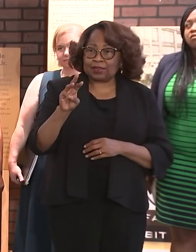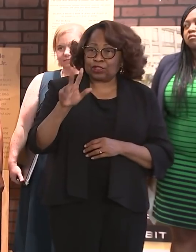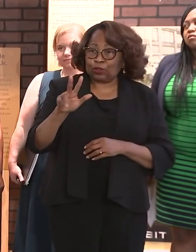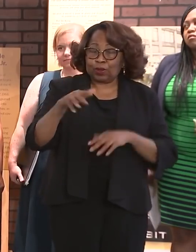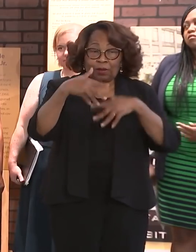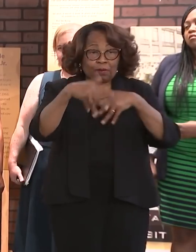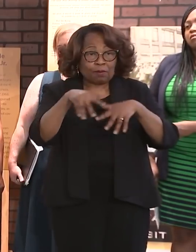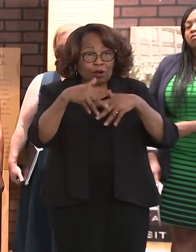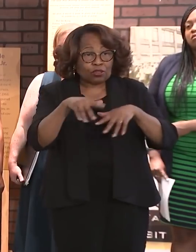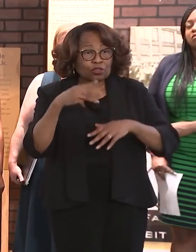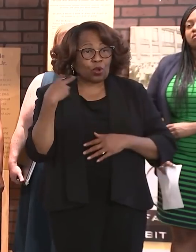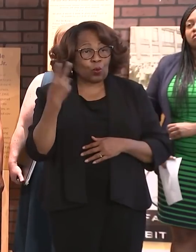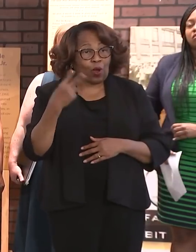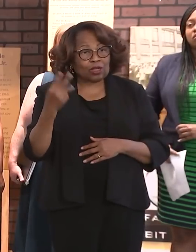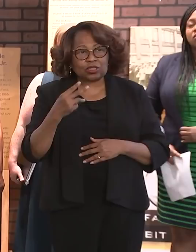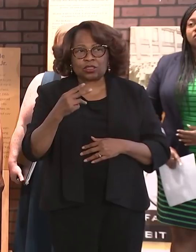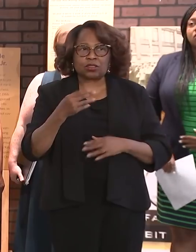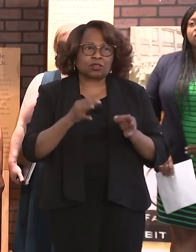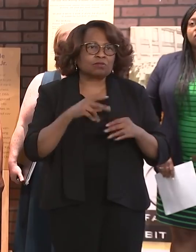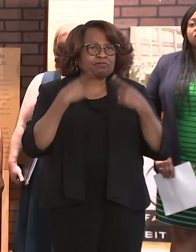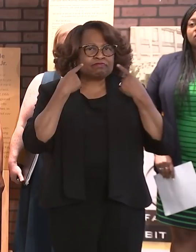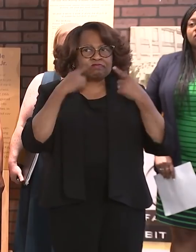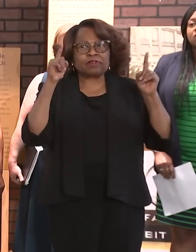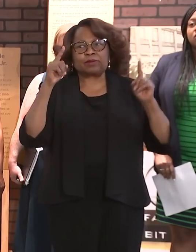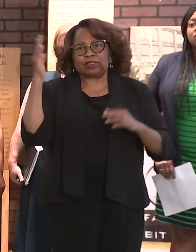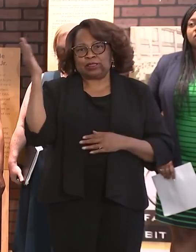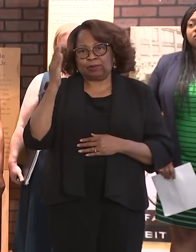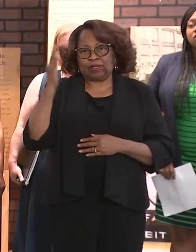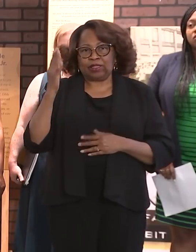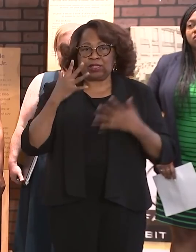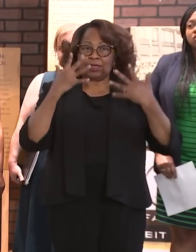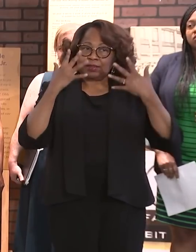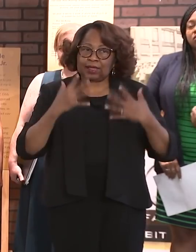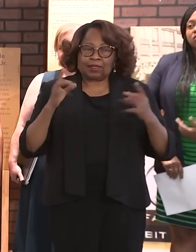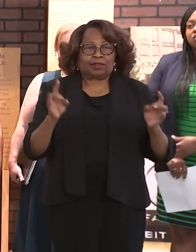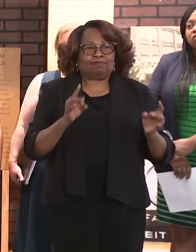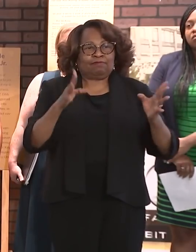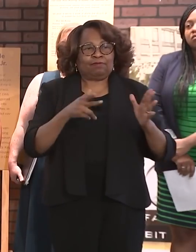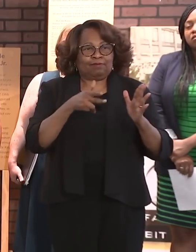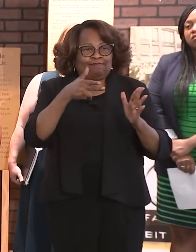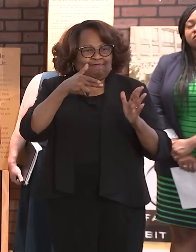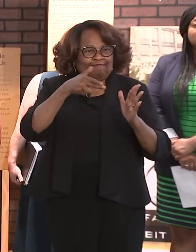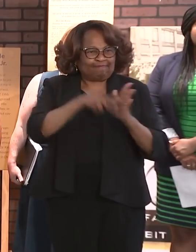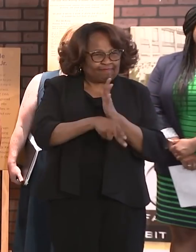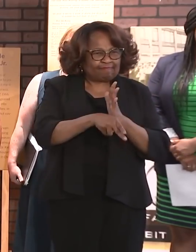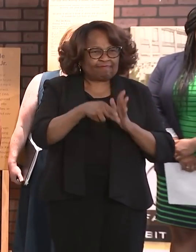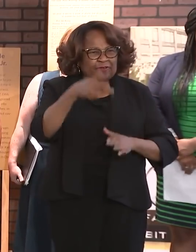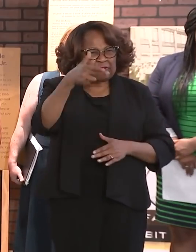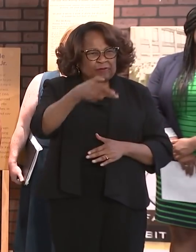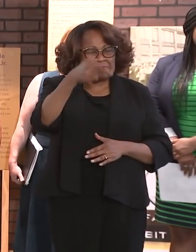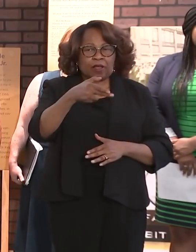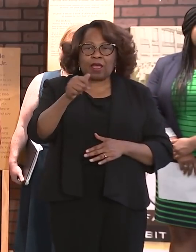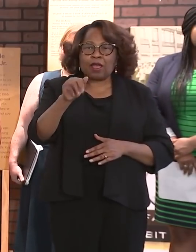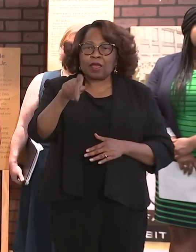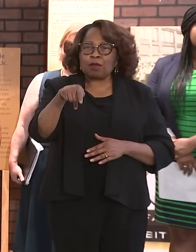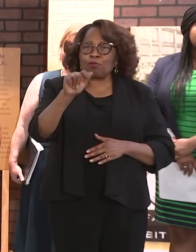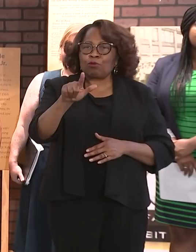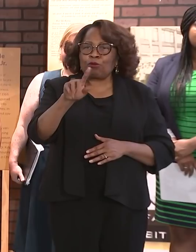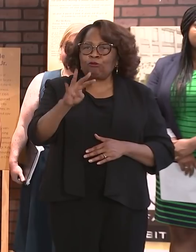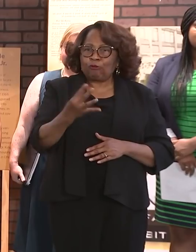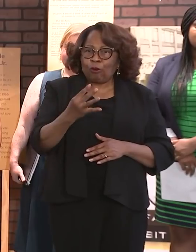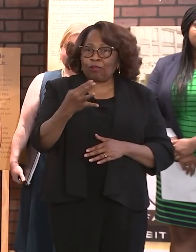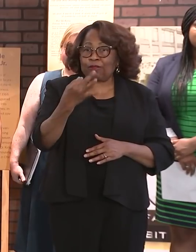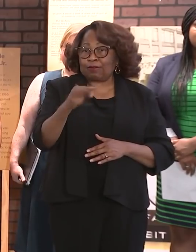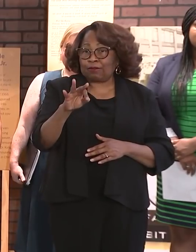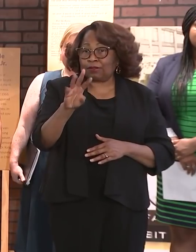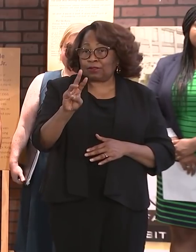Washington epic speech, and sadly his tragic assassination on April 4th, 1968 in